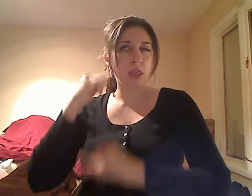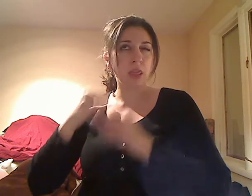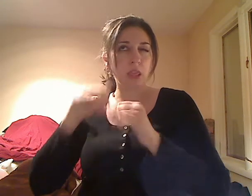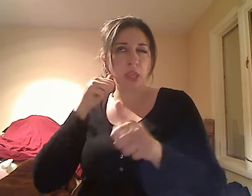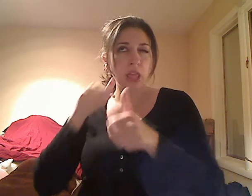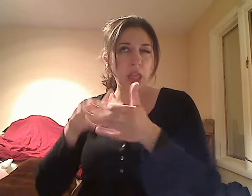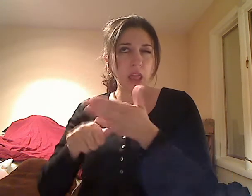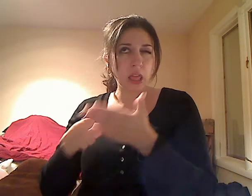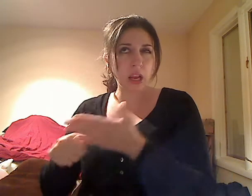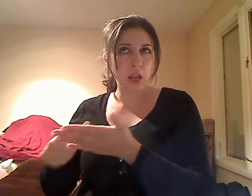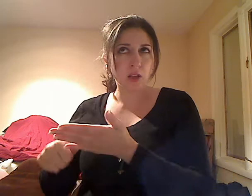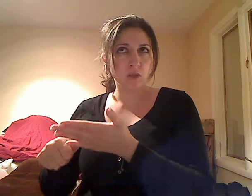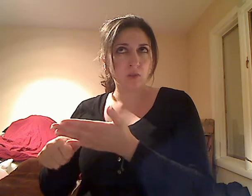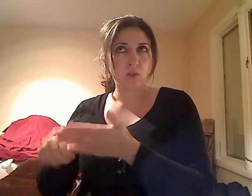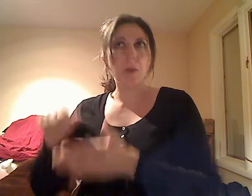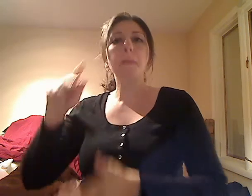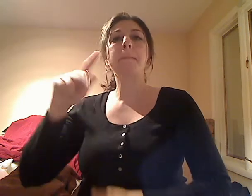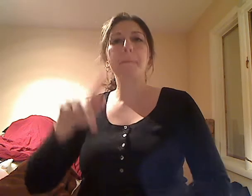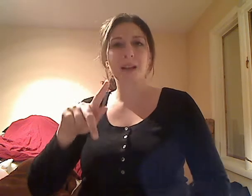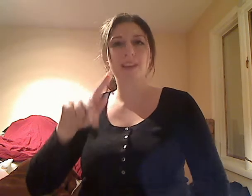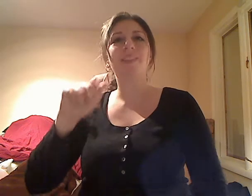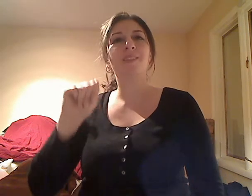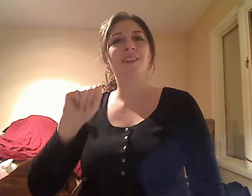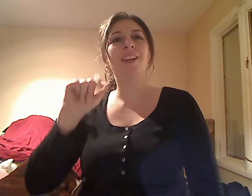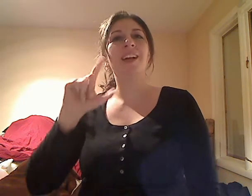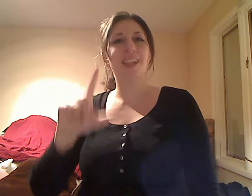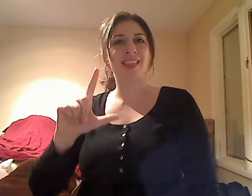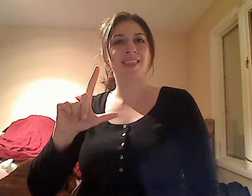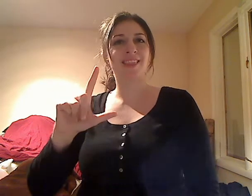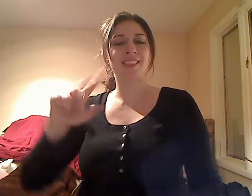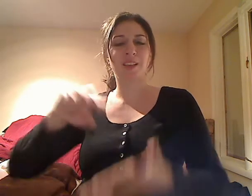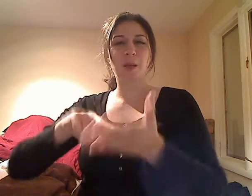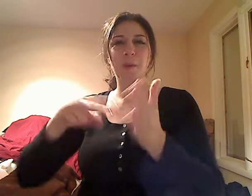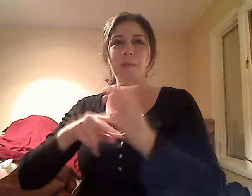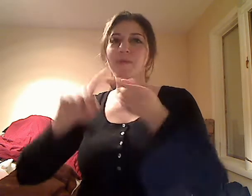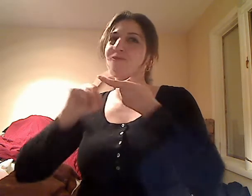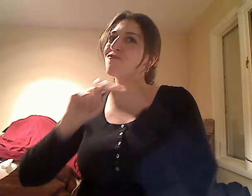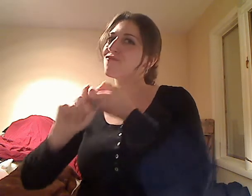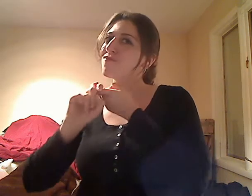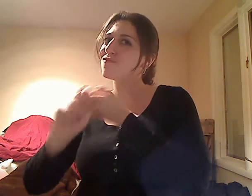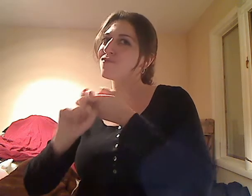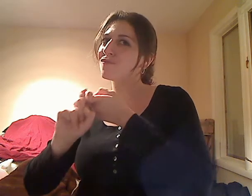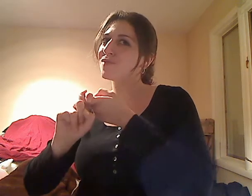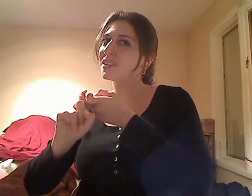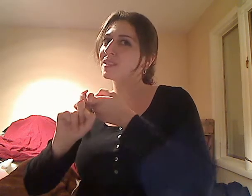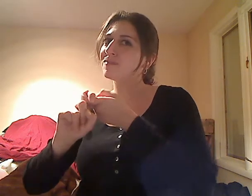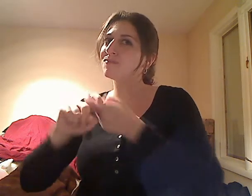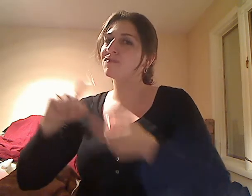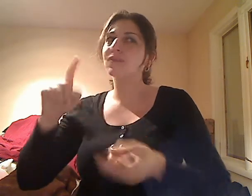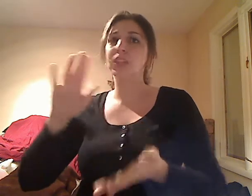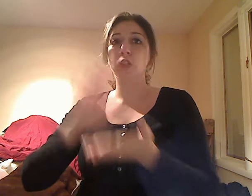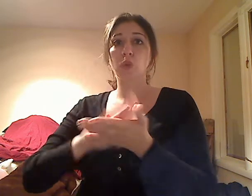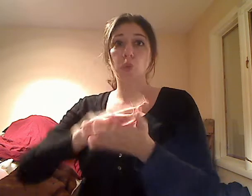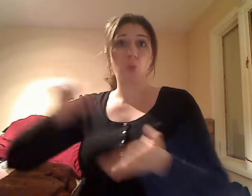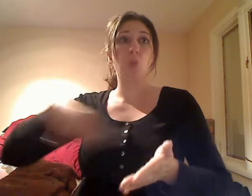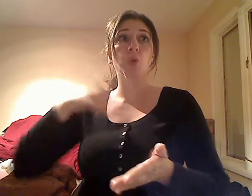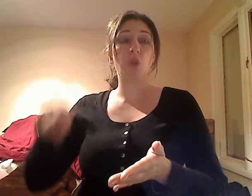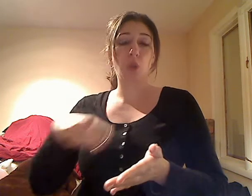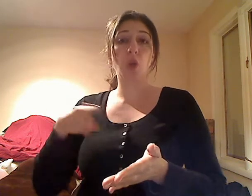pal. Okay. Miss Lanning's always around, always talking to people. Is your pal. All right. Easier to remember